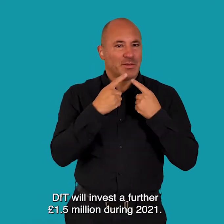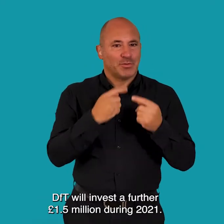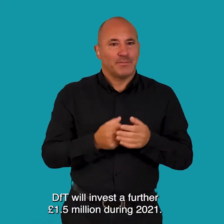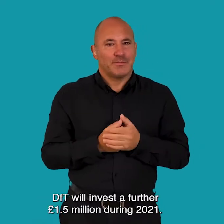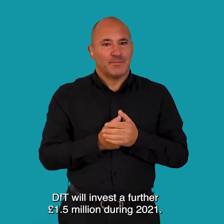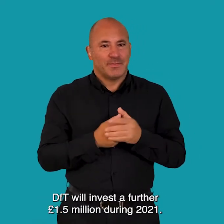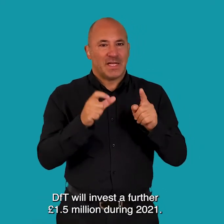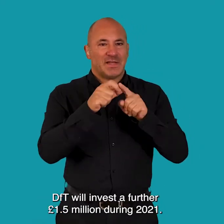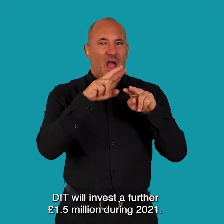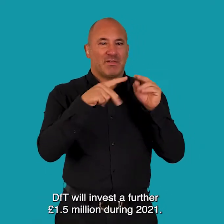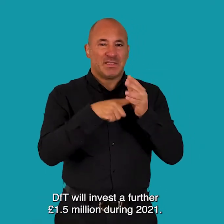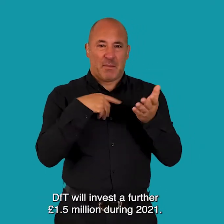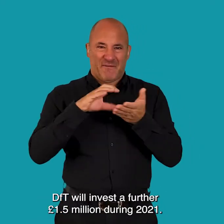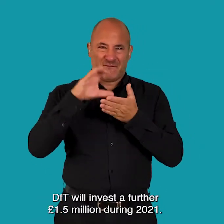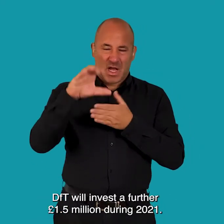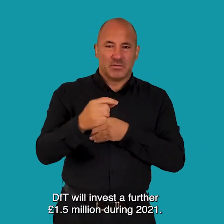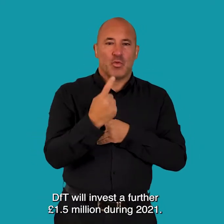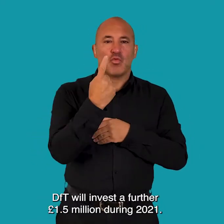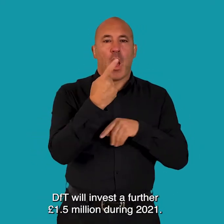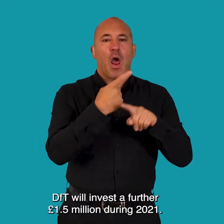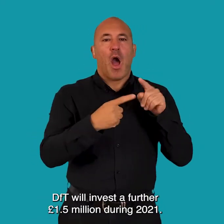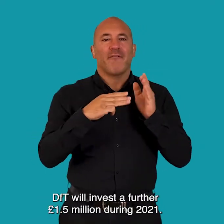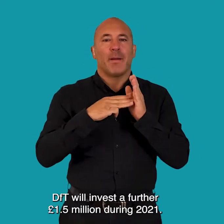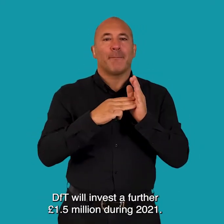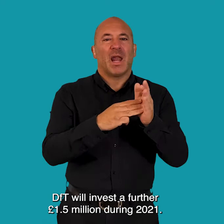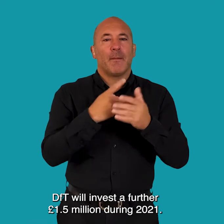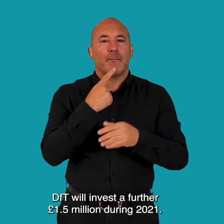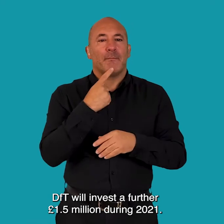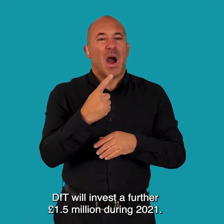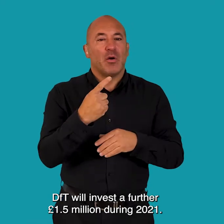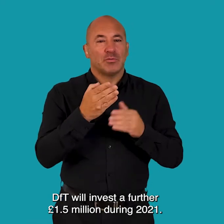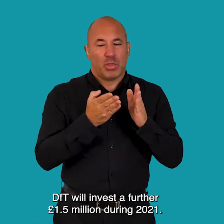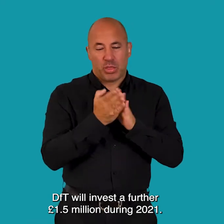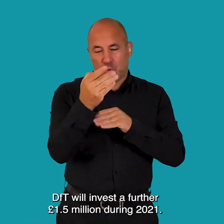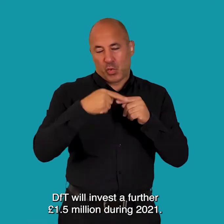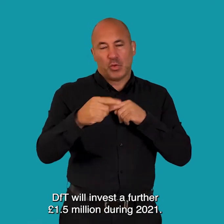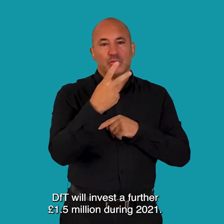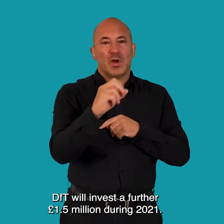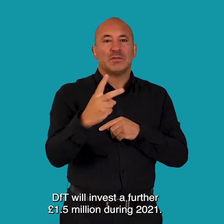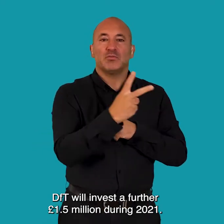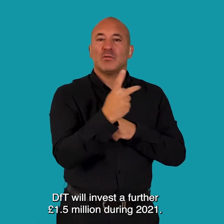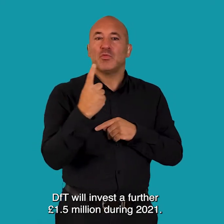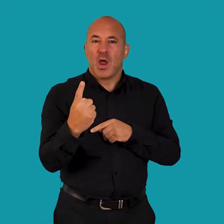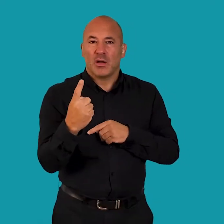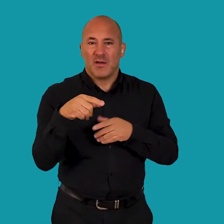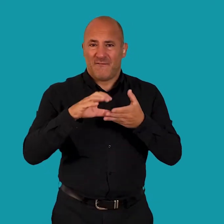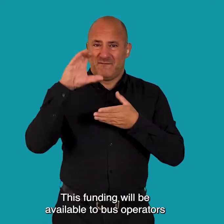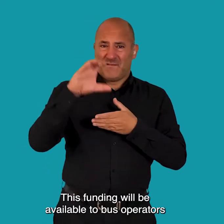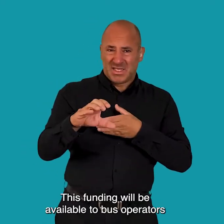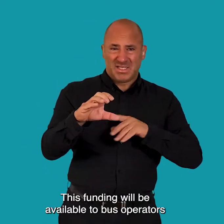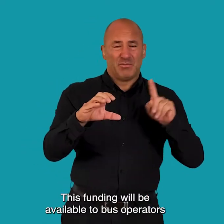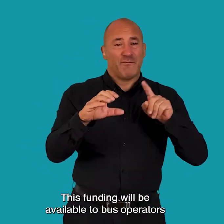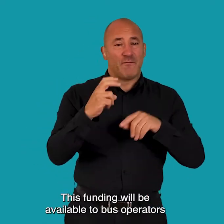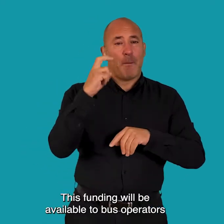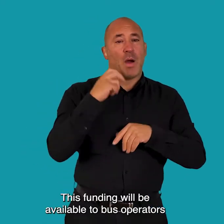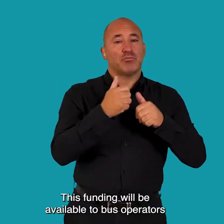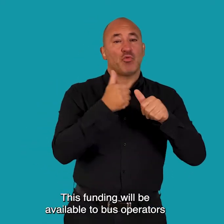DFT will invest a further £1.5 million during 2021. This funding will be available to